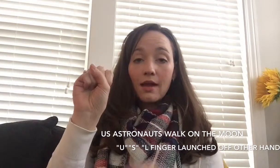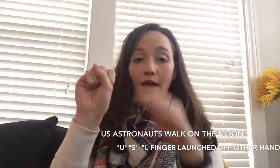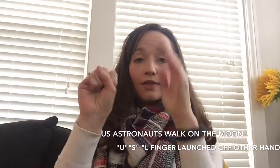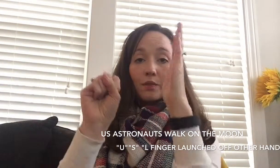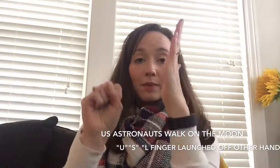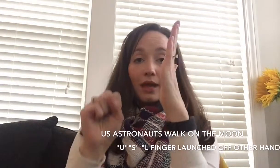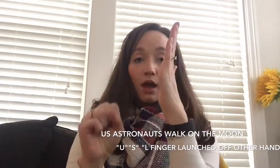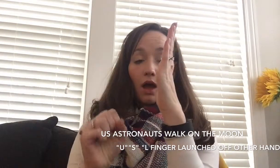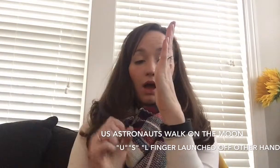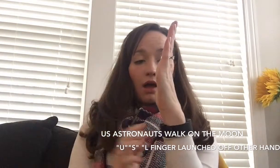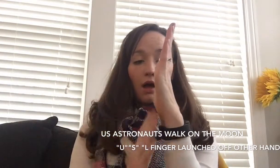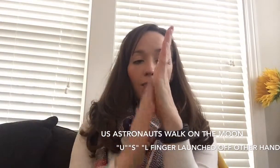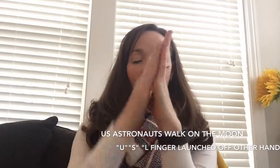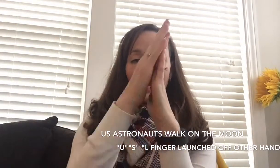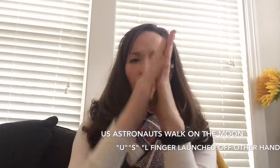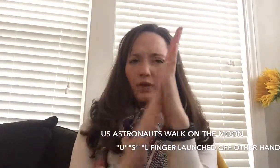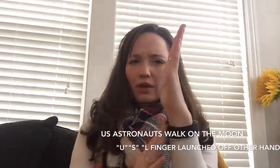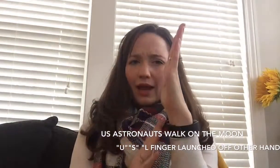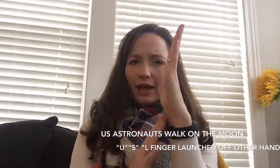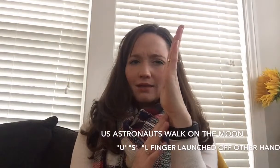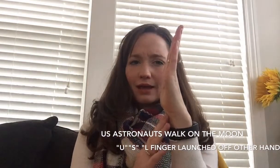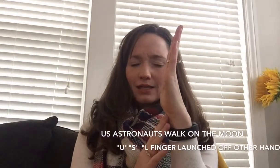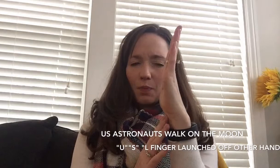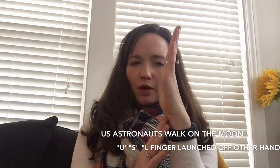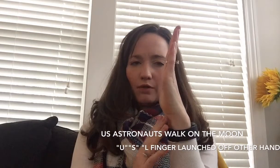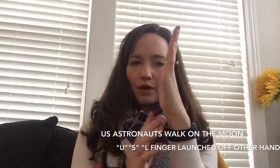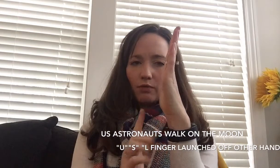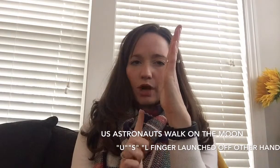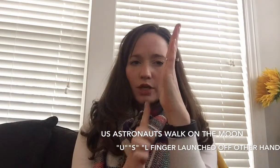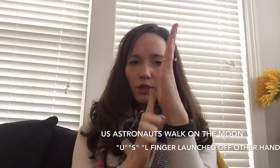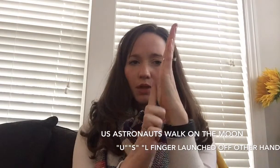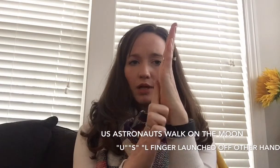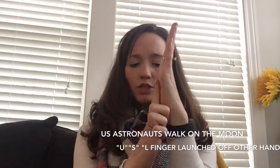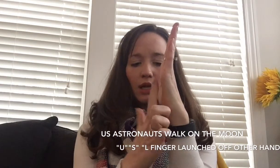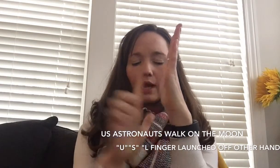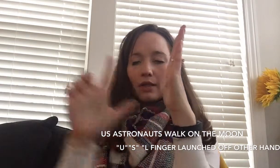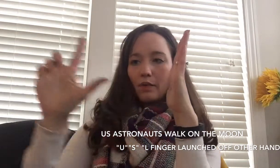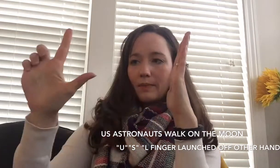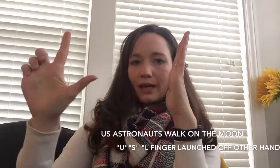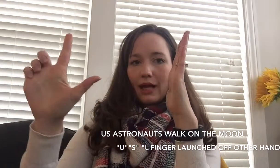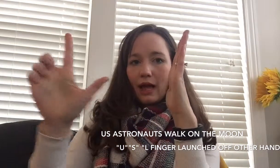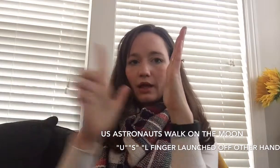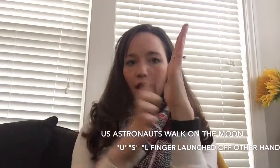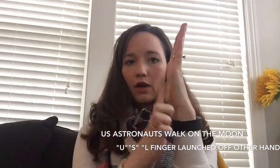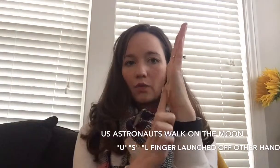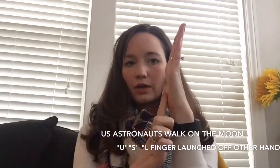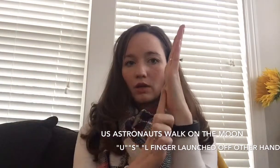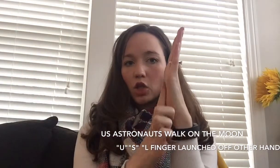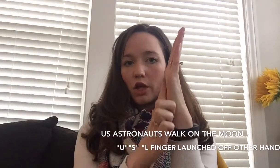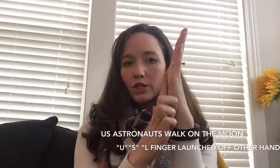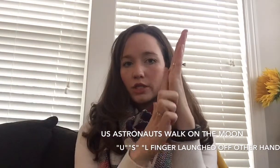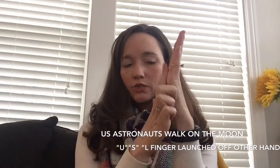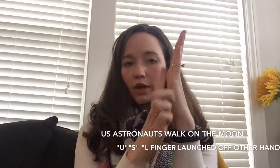and then we make a plank with our hand like it's part of a rocket ship launch, and then we make an L here and we launch this rocket